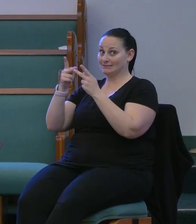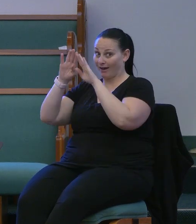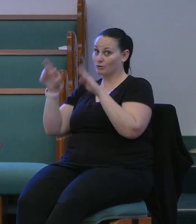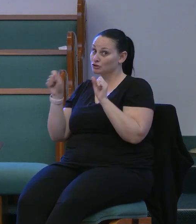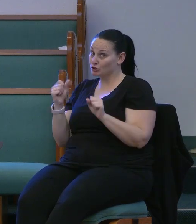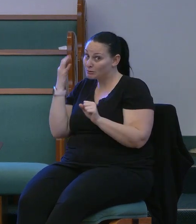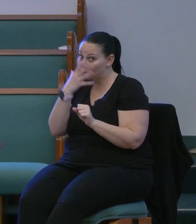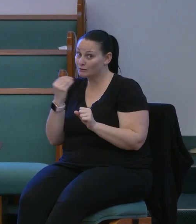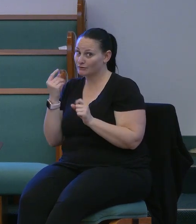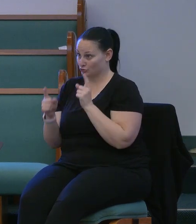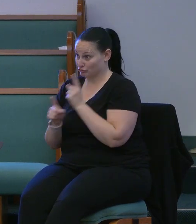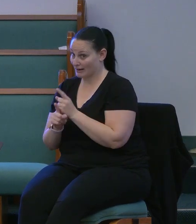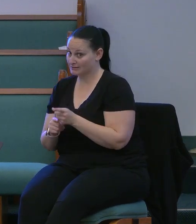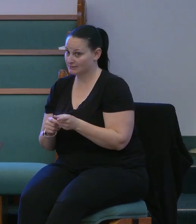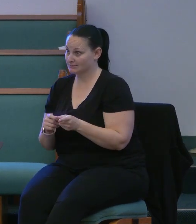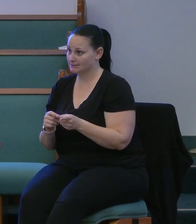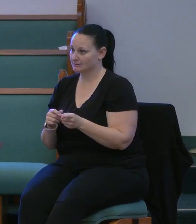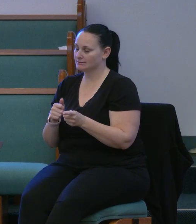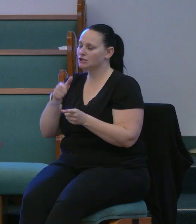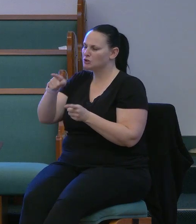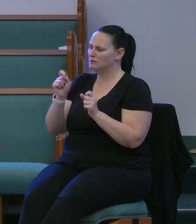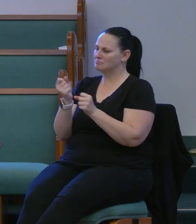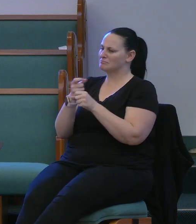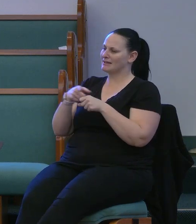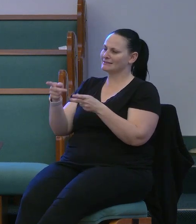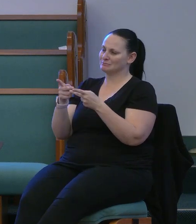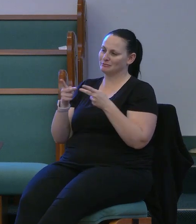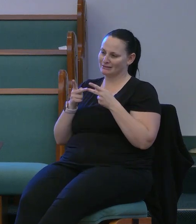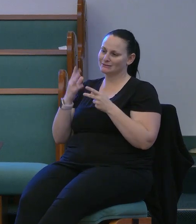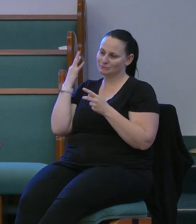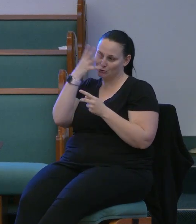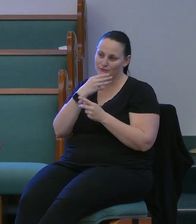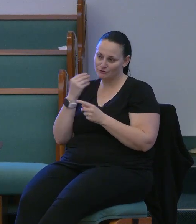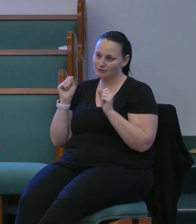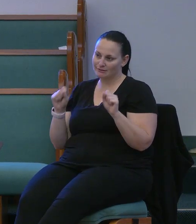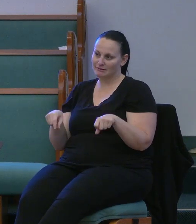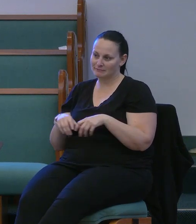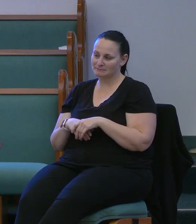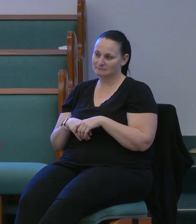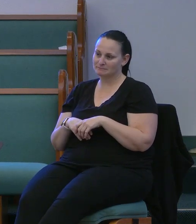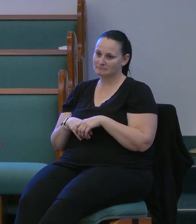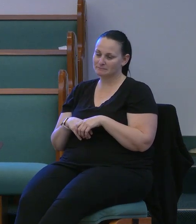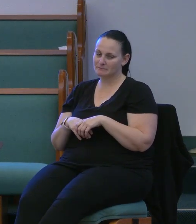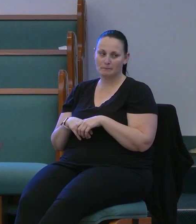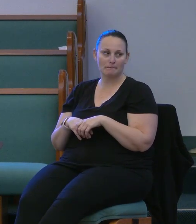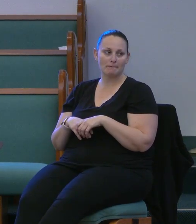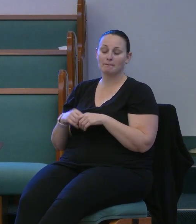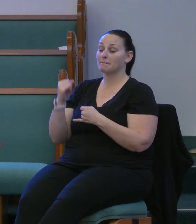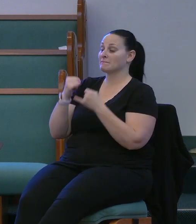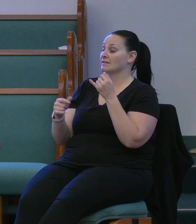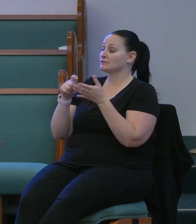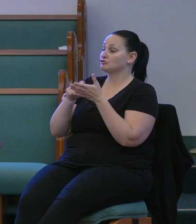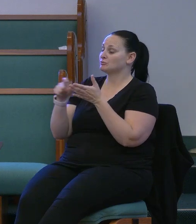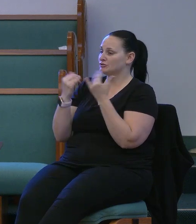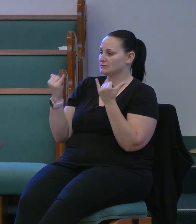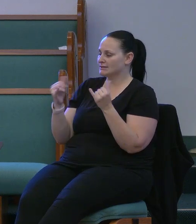beautiful, right? You can make this place beautiful. At the end of our scripture